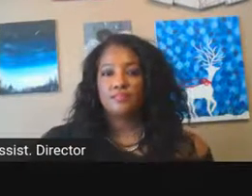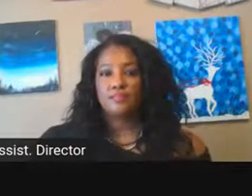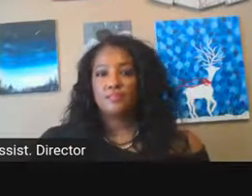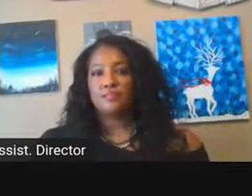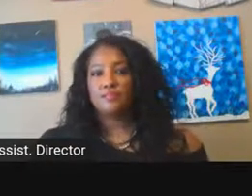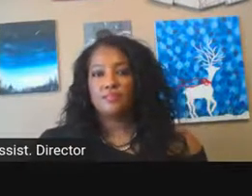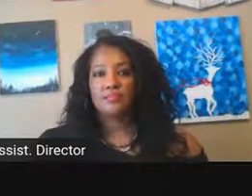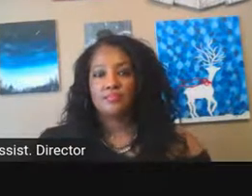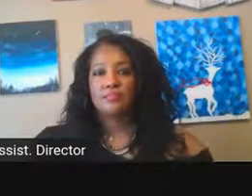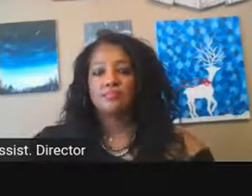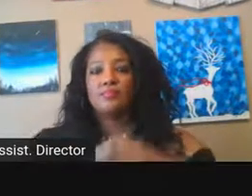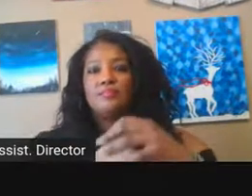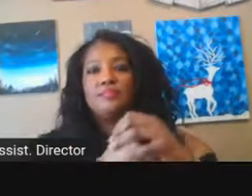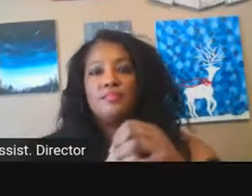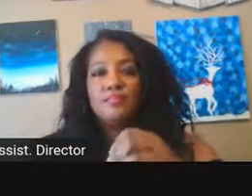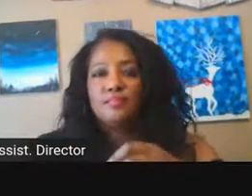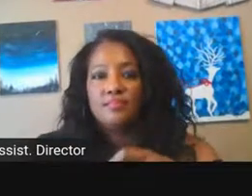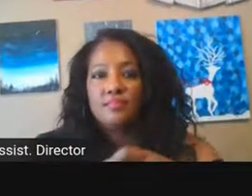to life.